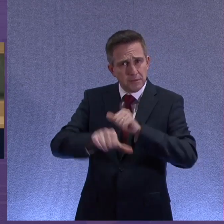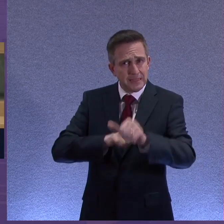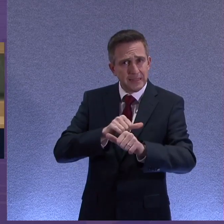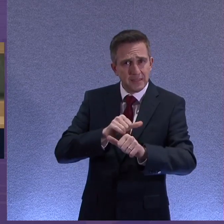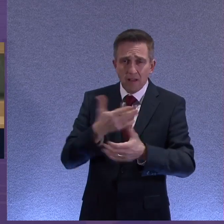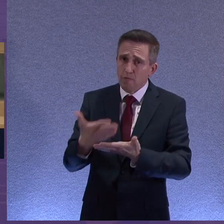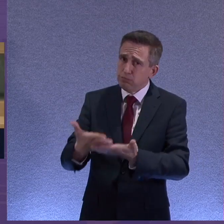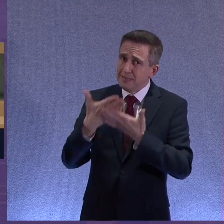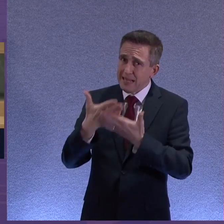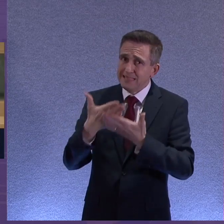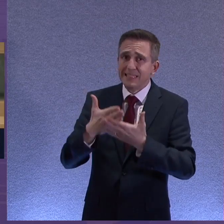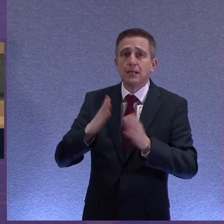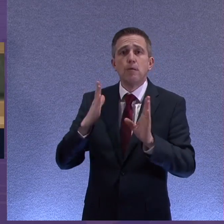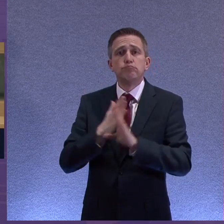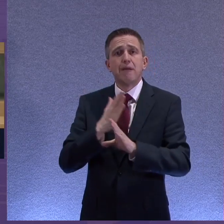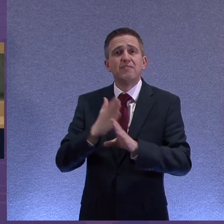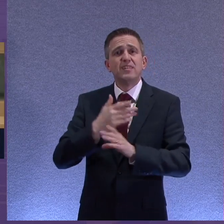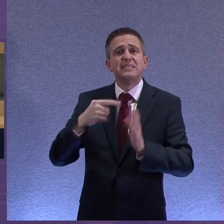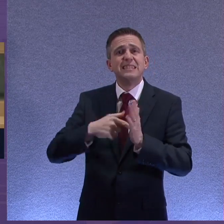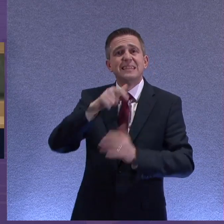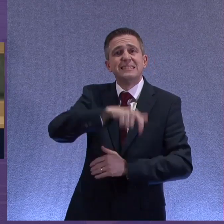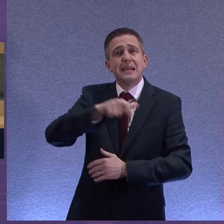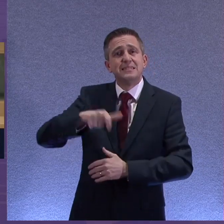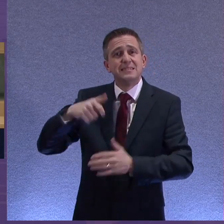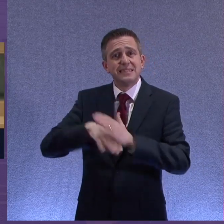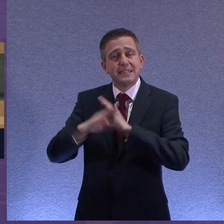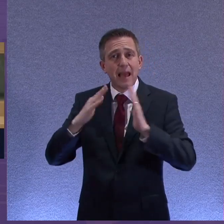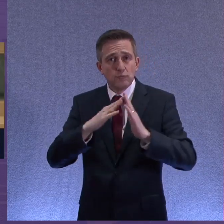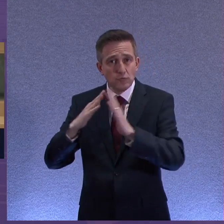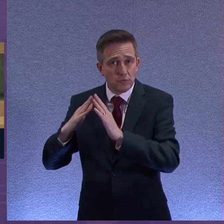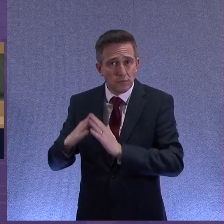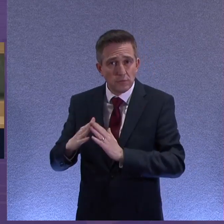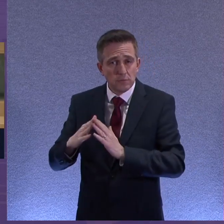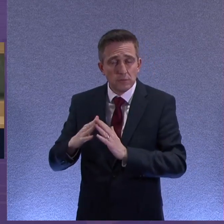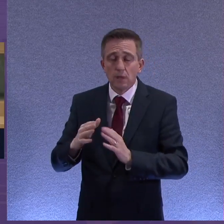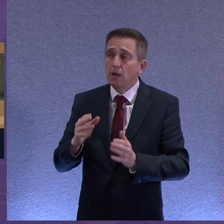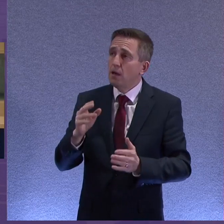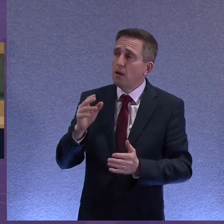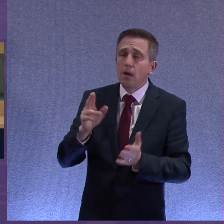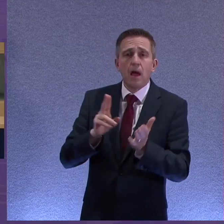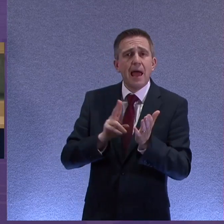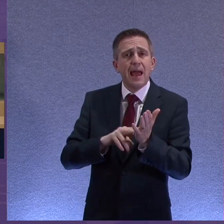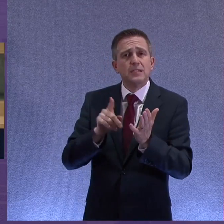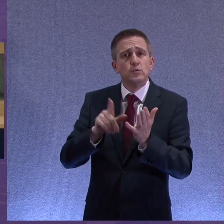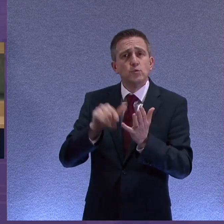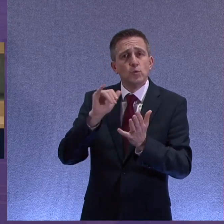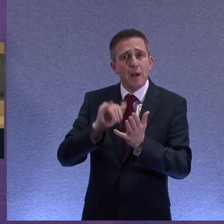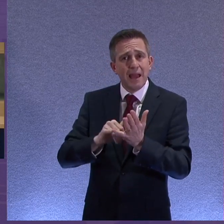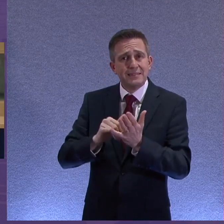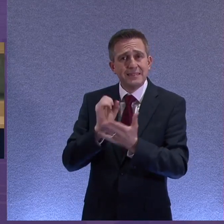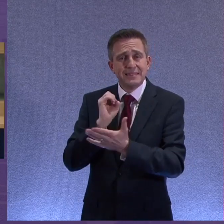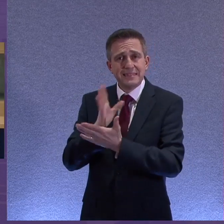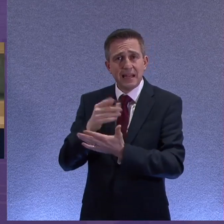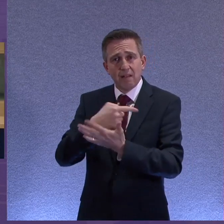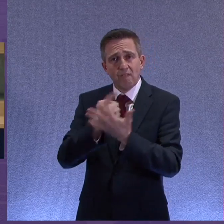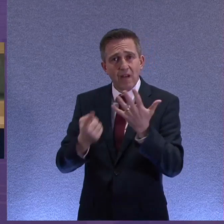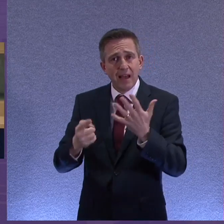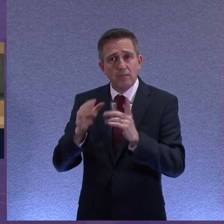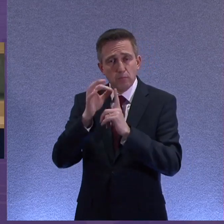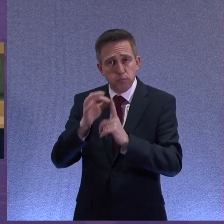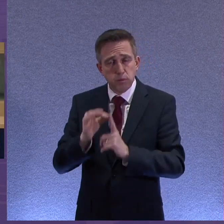tenants. Can I ask the First Minister how she responds to the proposals from NUS, which come in 5 parts?